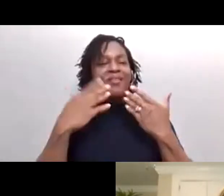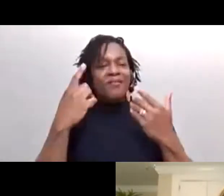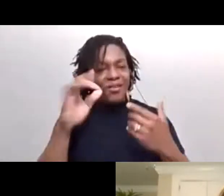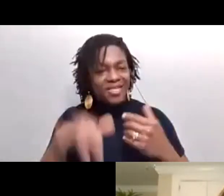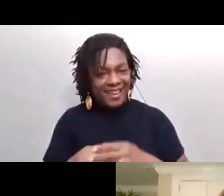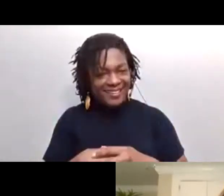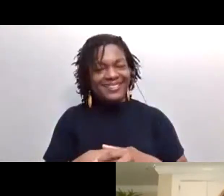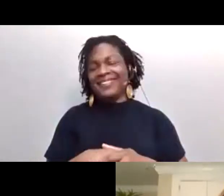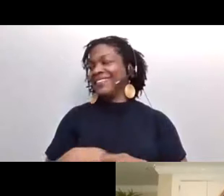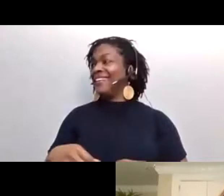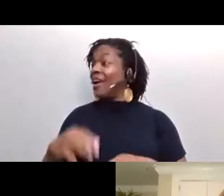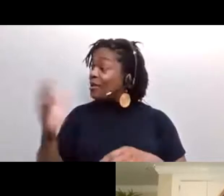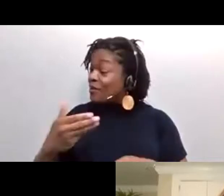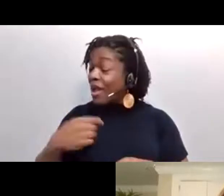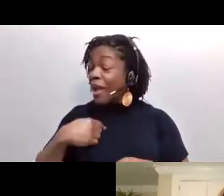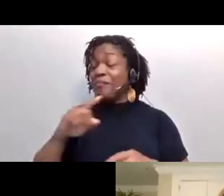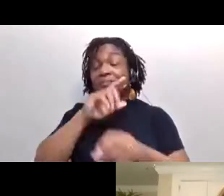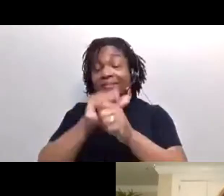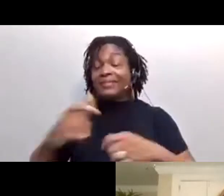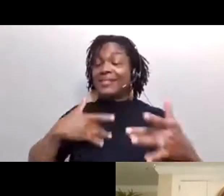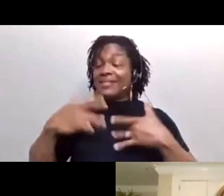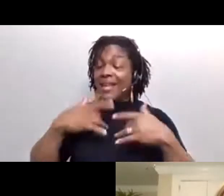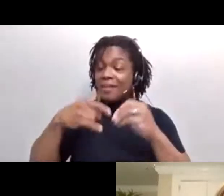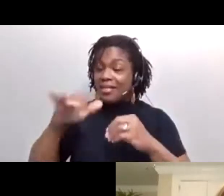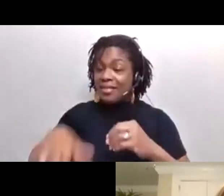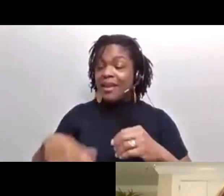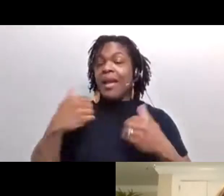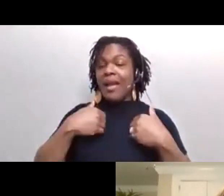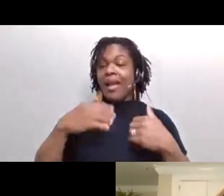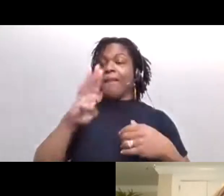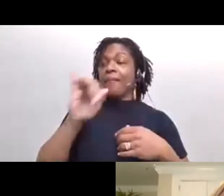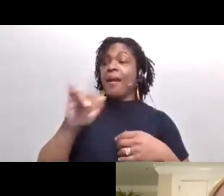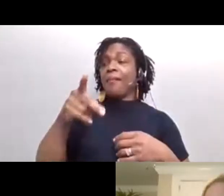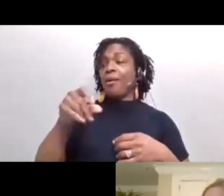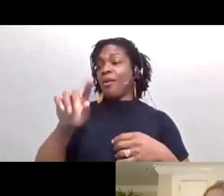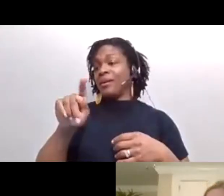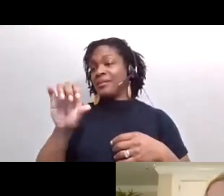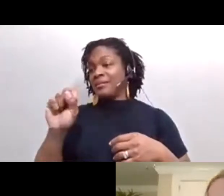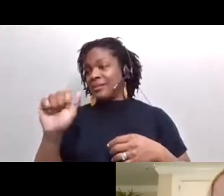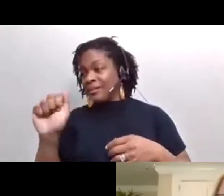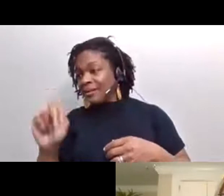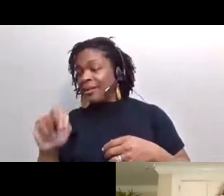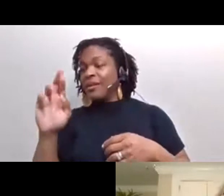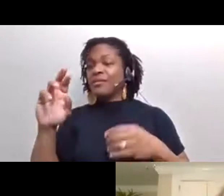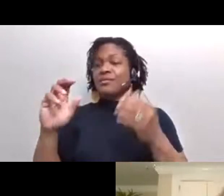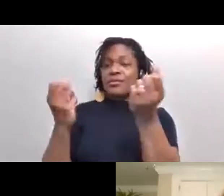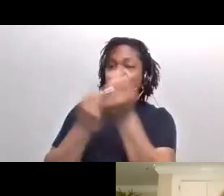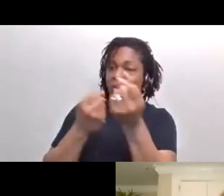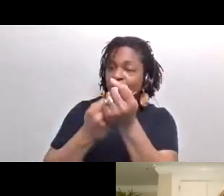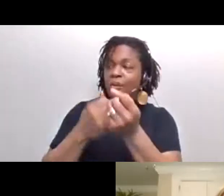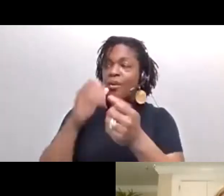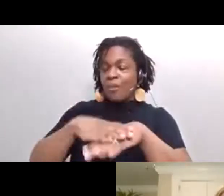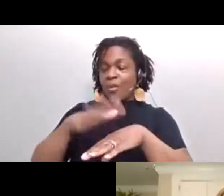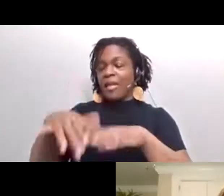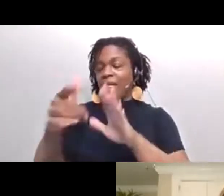am really, really excited about that. I mean, we had bipartisan support on this legislation, which is extremely important.